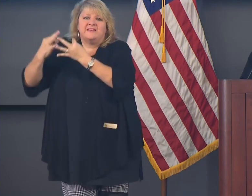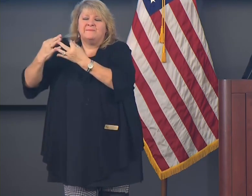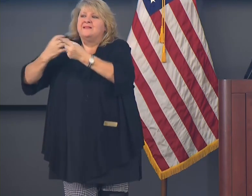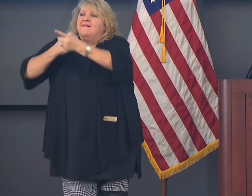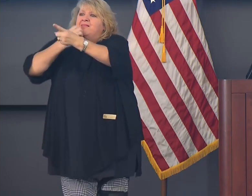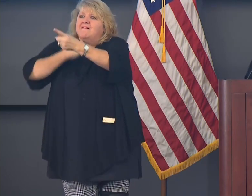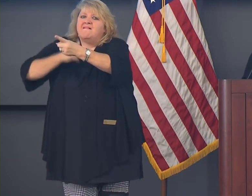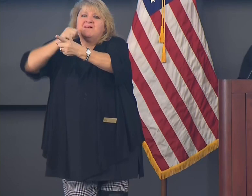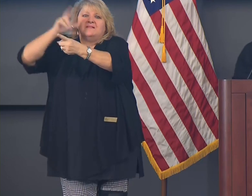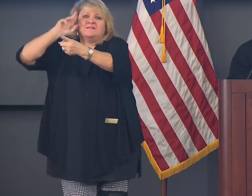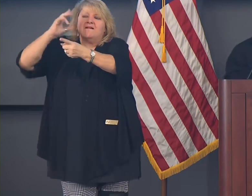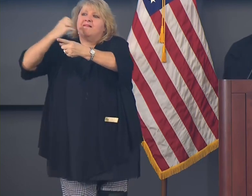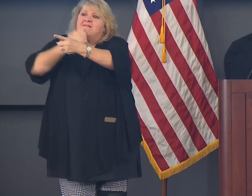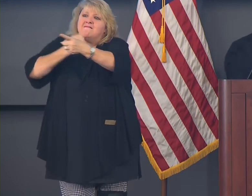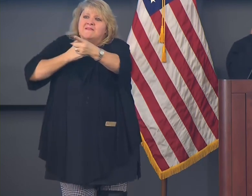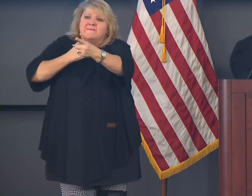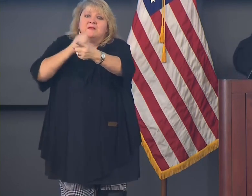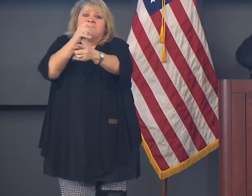Thank you.